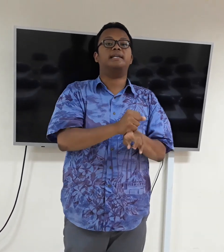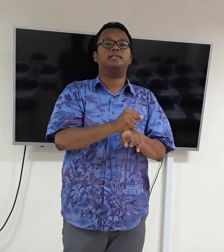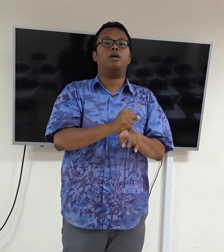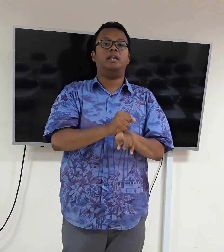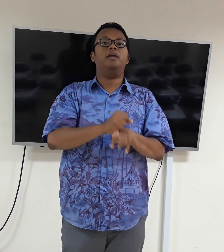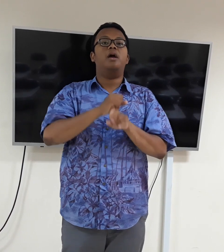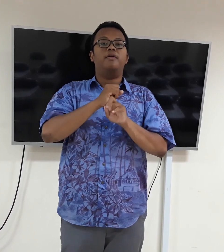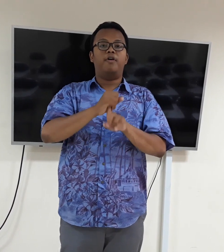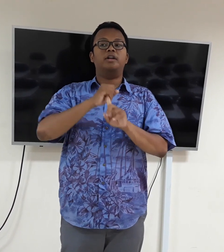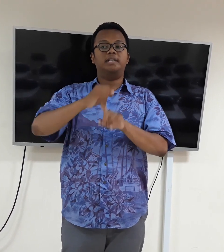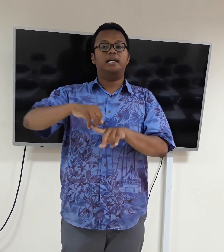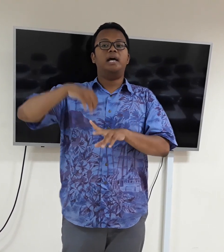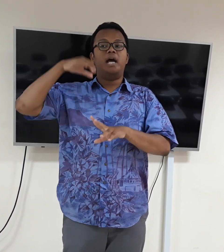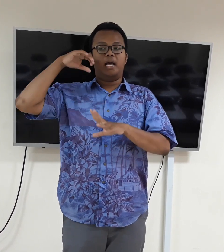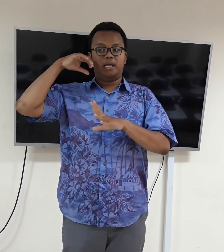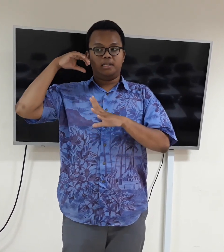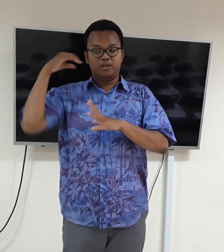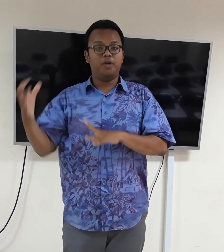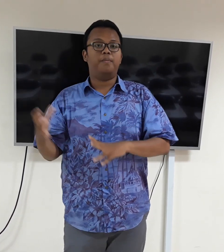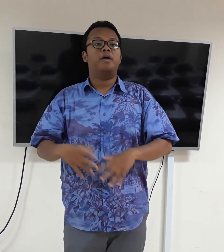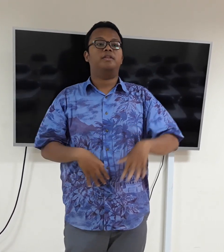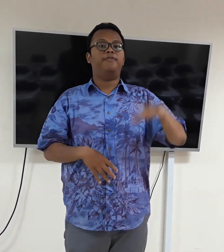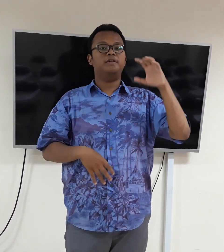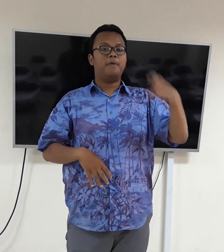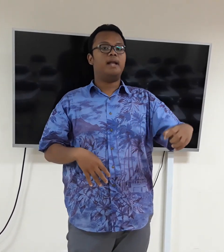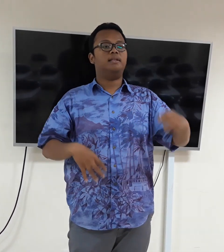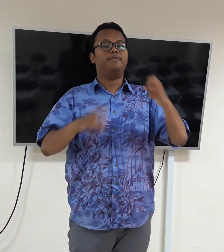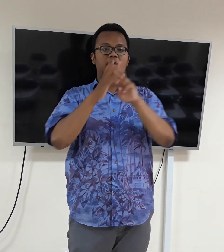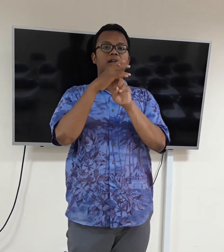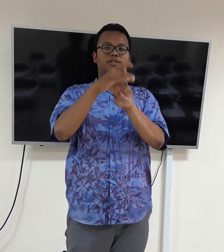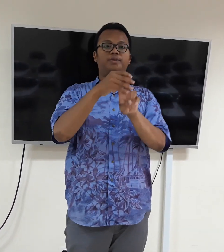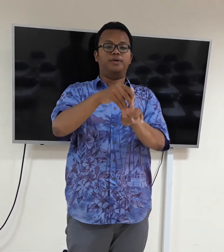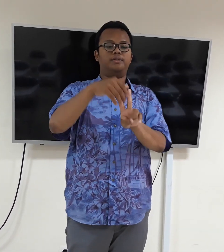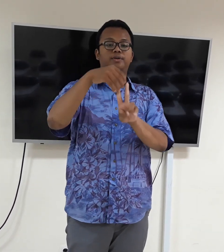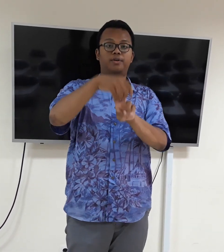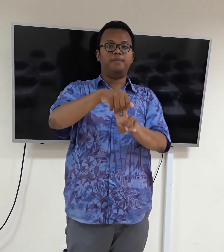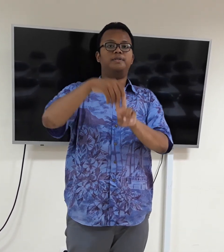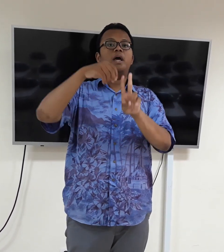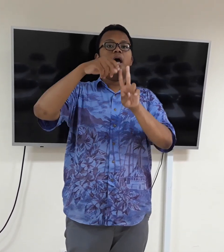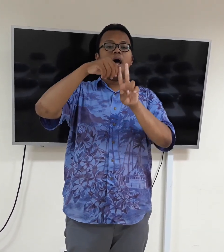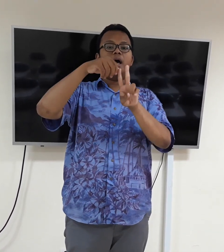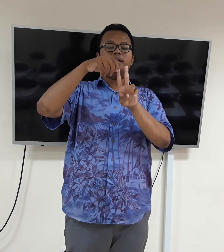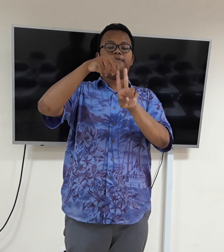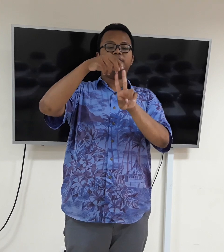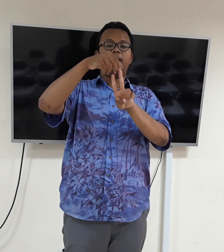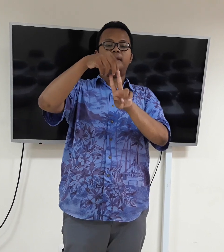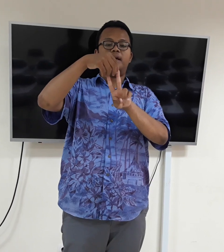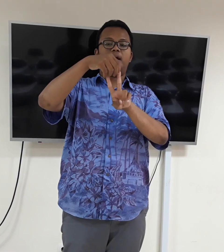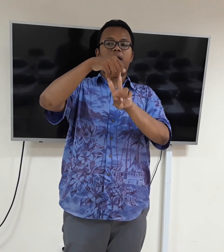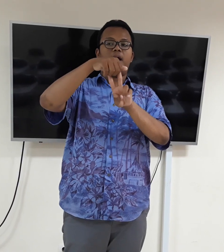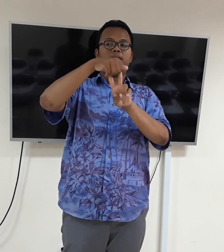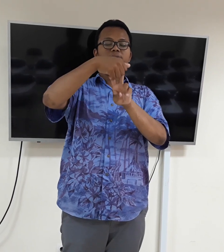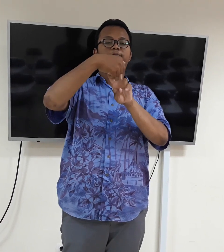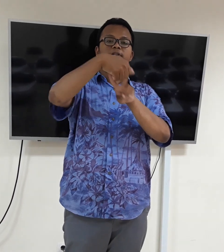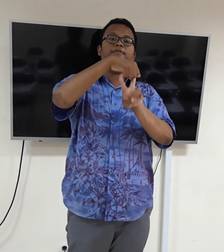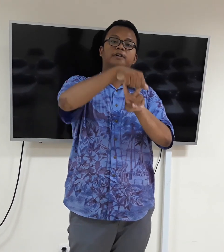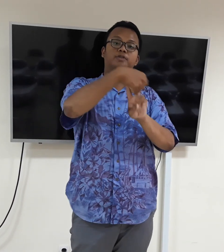post-test only for the group. The first one, there are two groups. The first one, the first